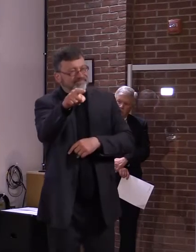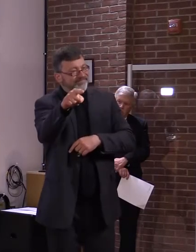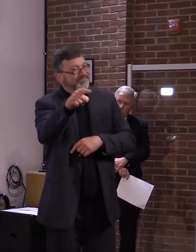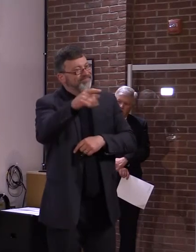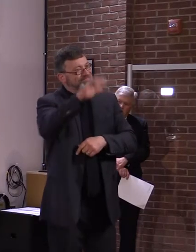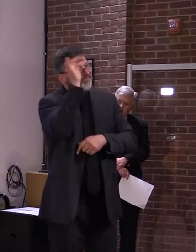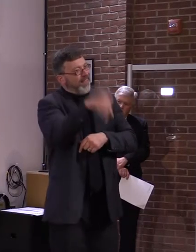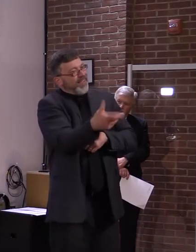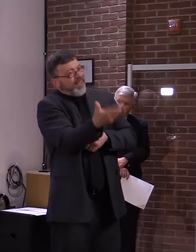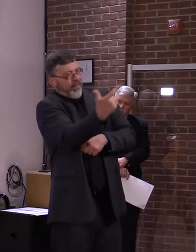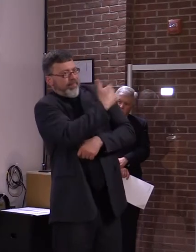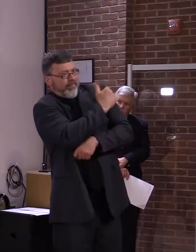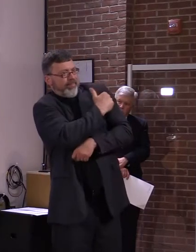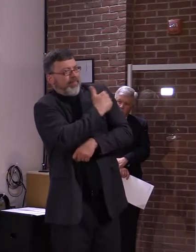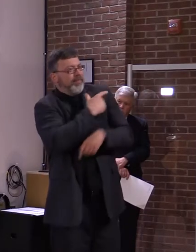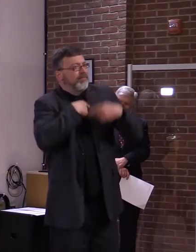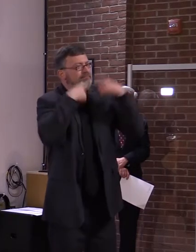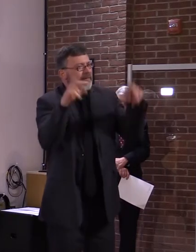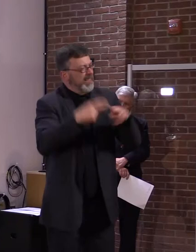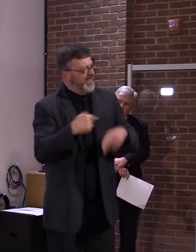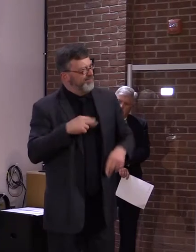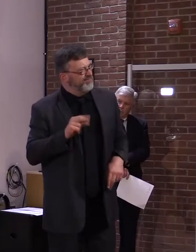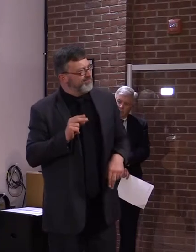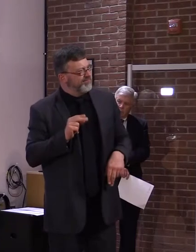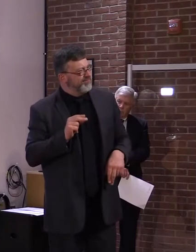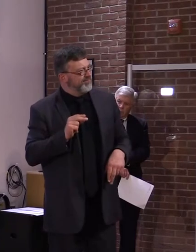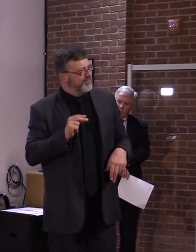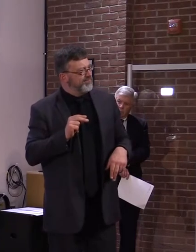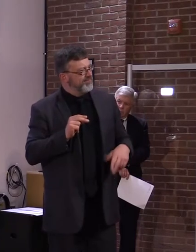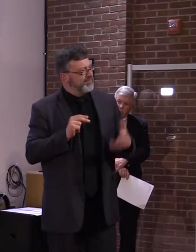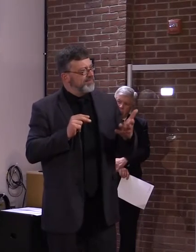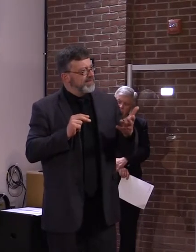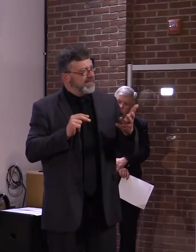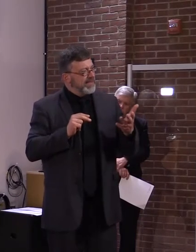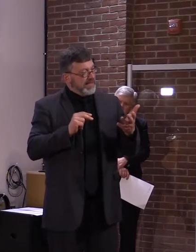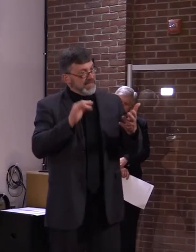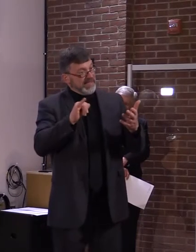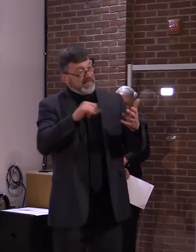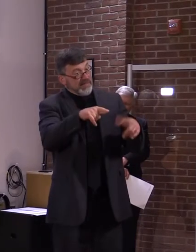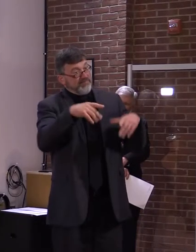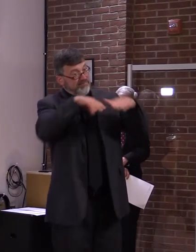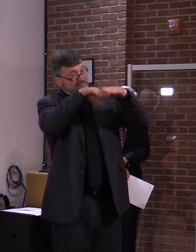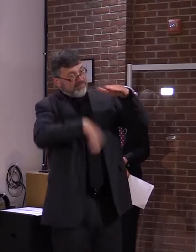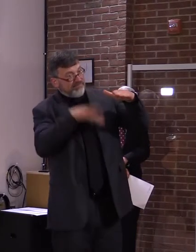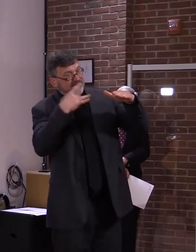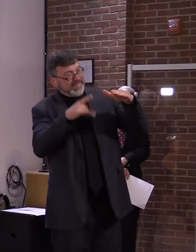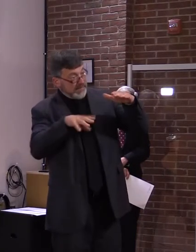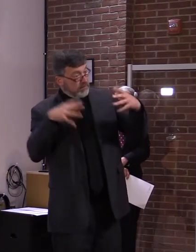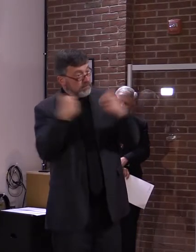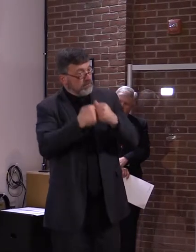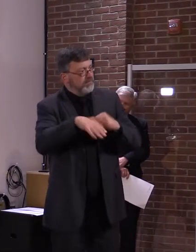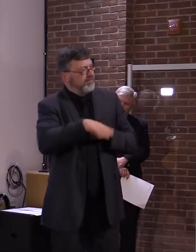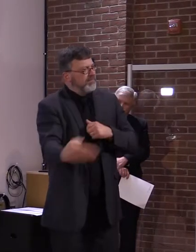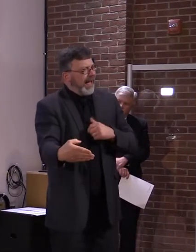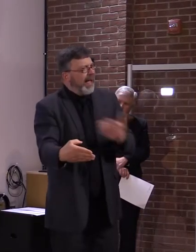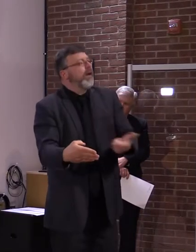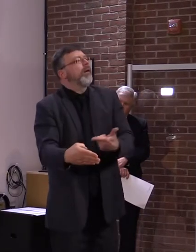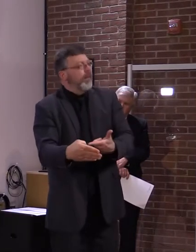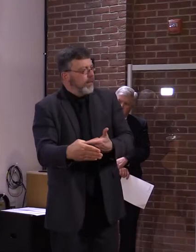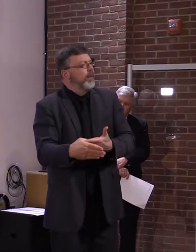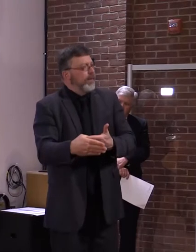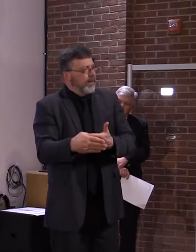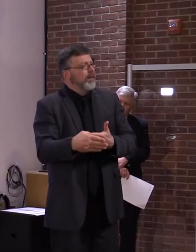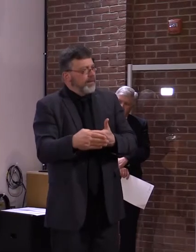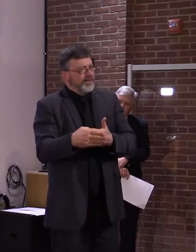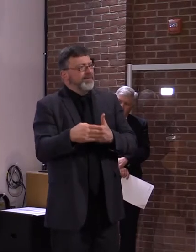those juvenile deaths. And I'm going to get together with our Commissioner of Public Safety, as well as our General Counsel